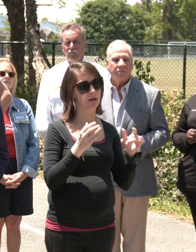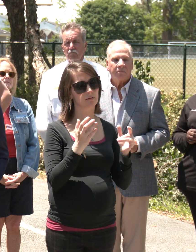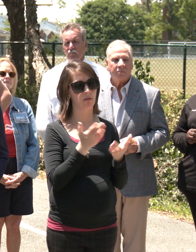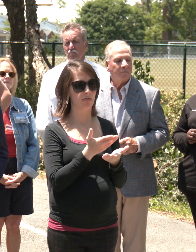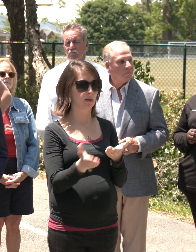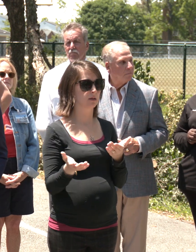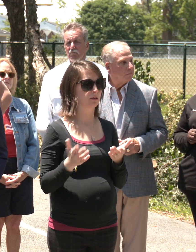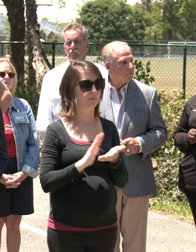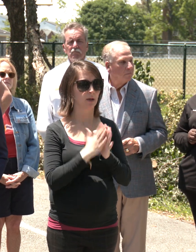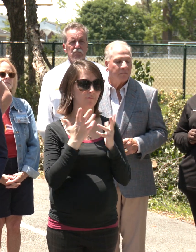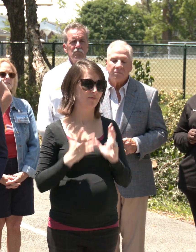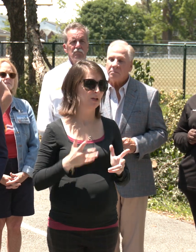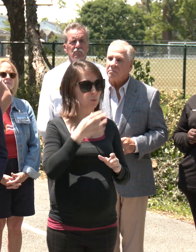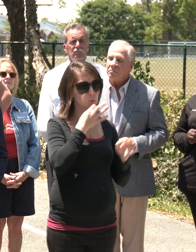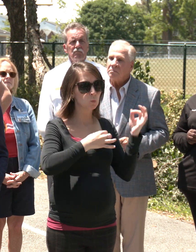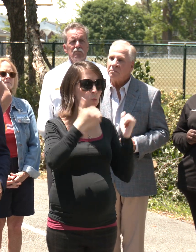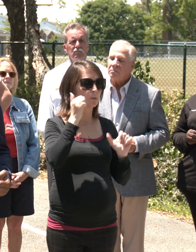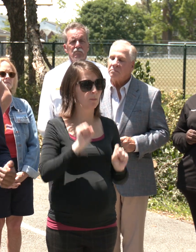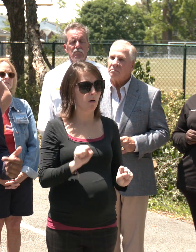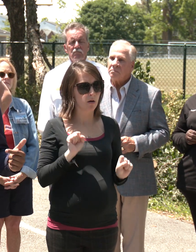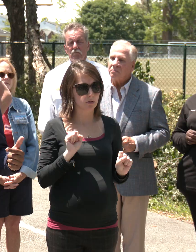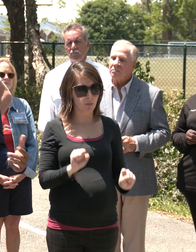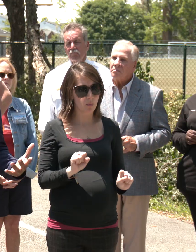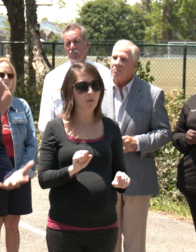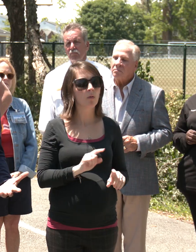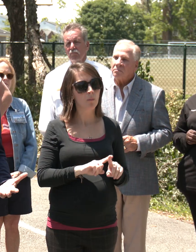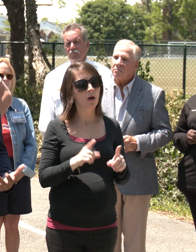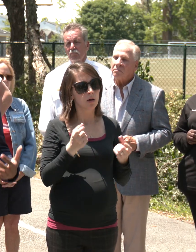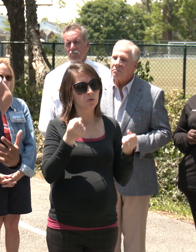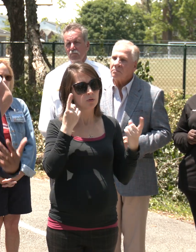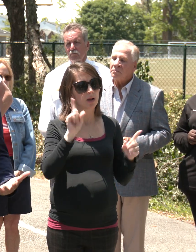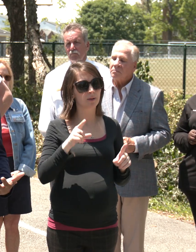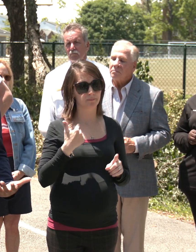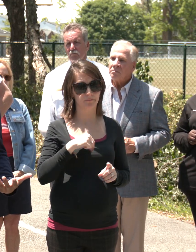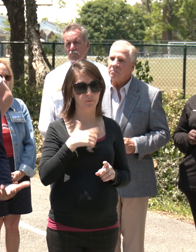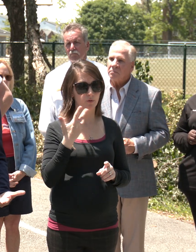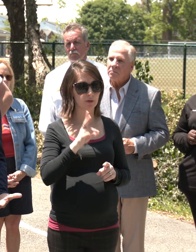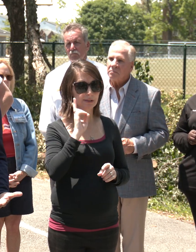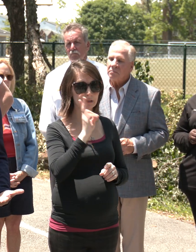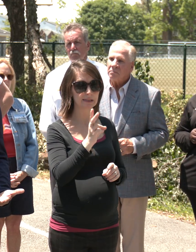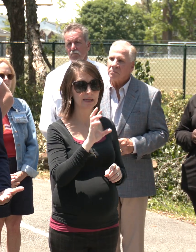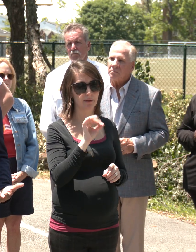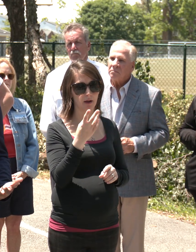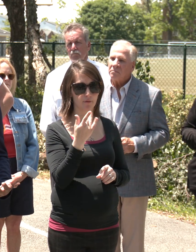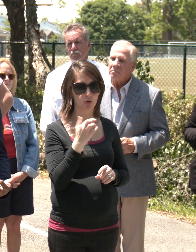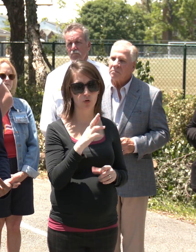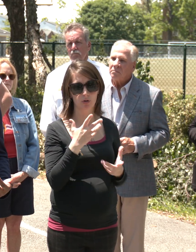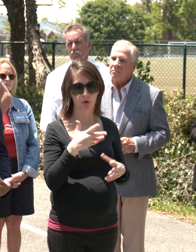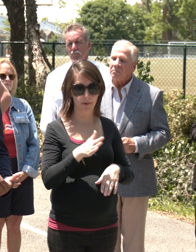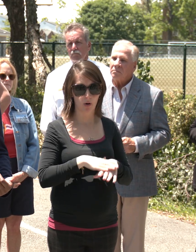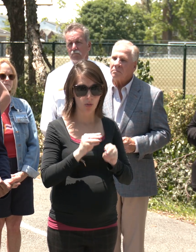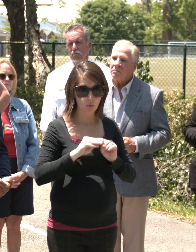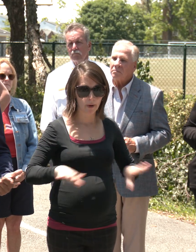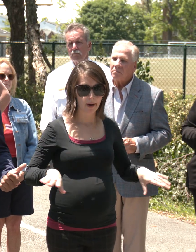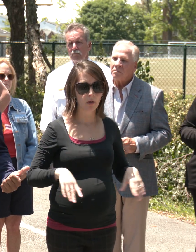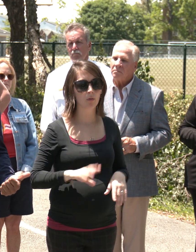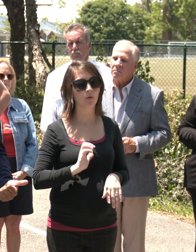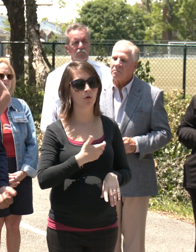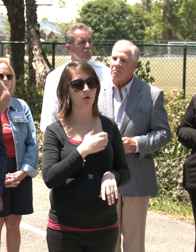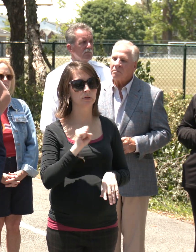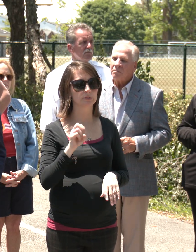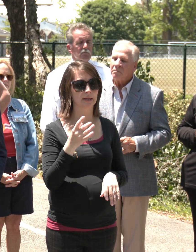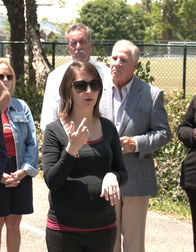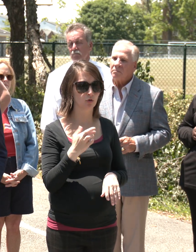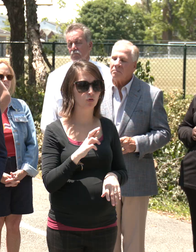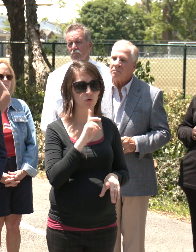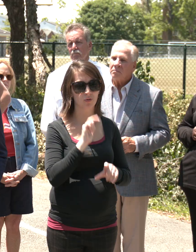get done as soon as possible. But as we've seen, the governor has been on the ground. Our senators,